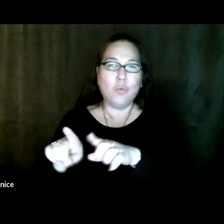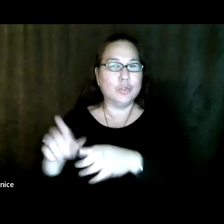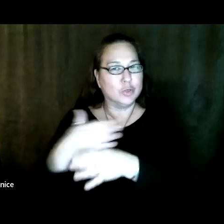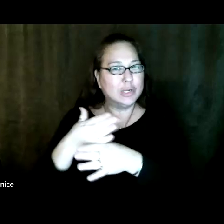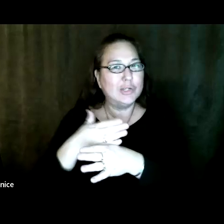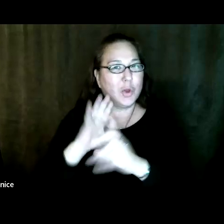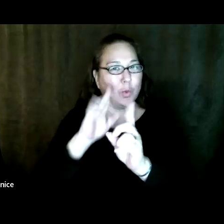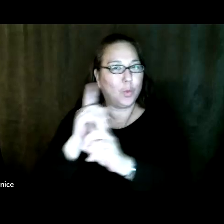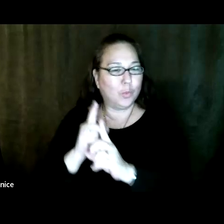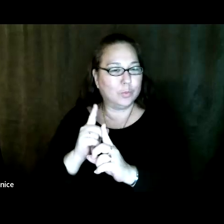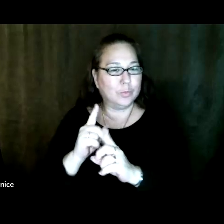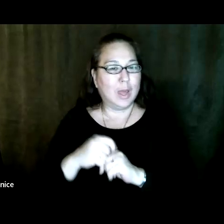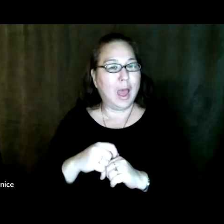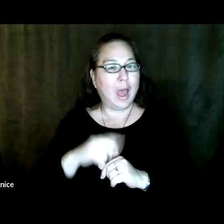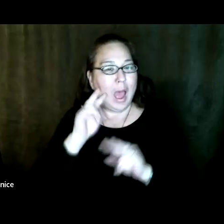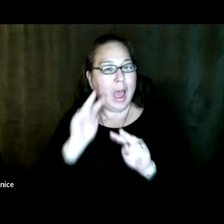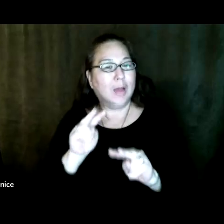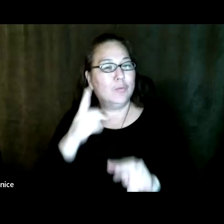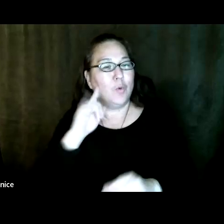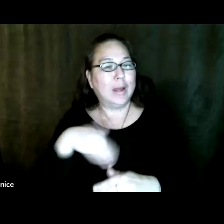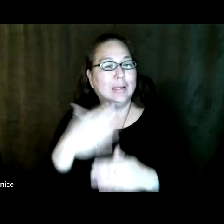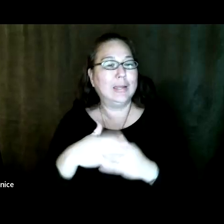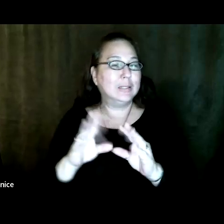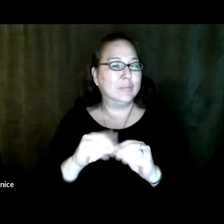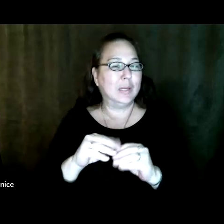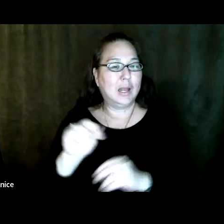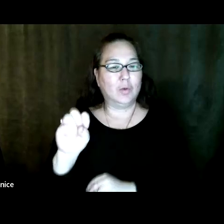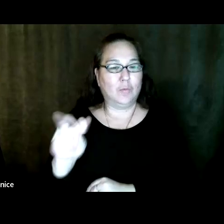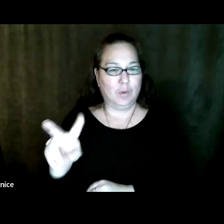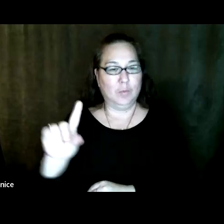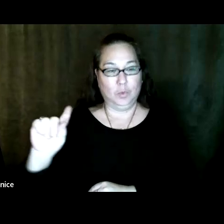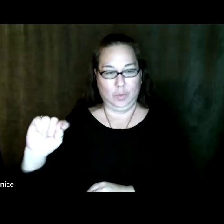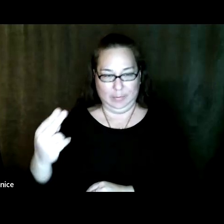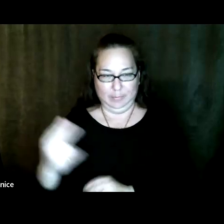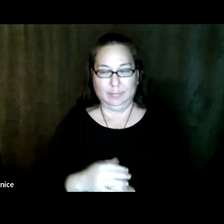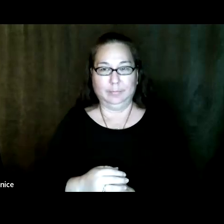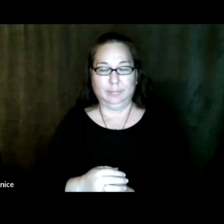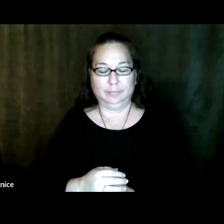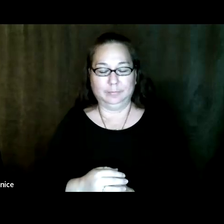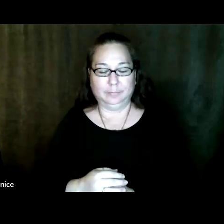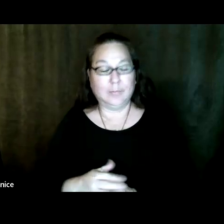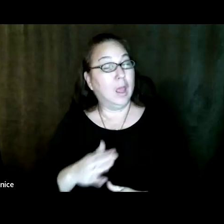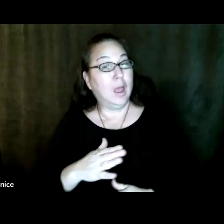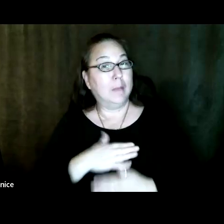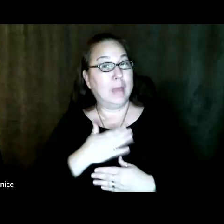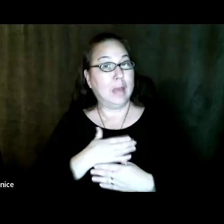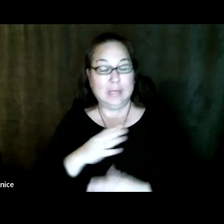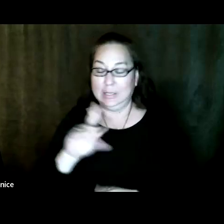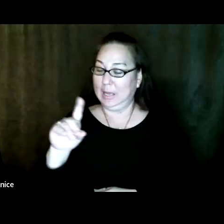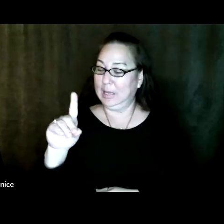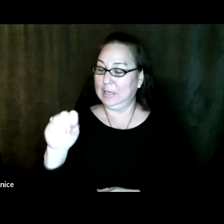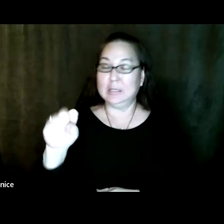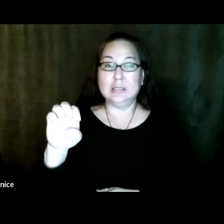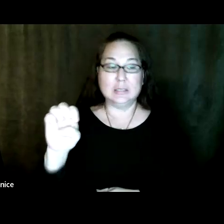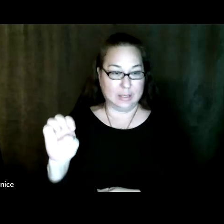20th. I'm pleased to share that last week, DASE, or the Massachusetts Department of Elementary